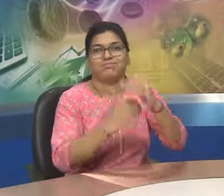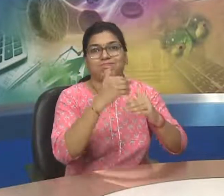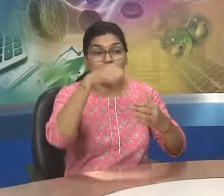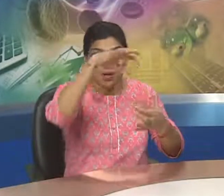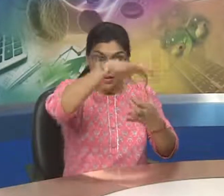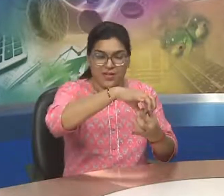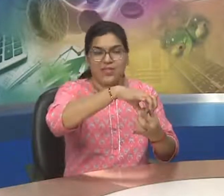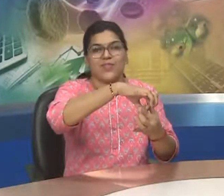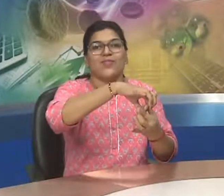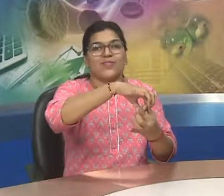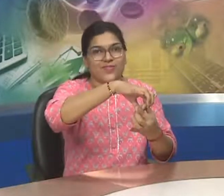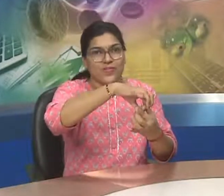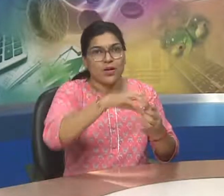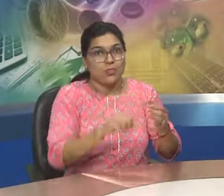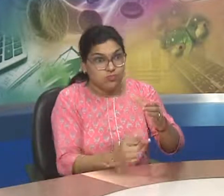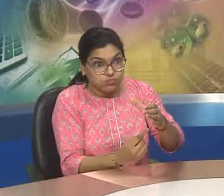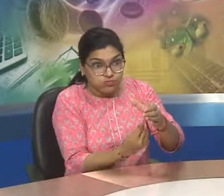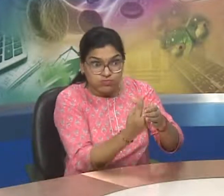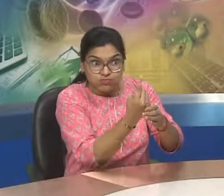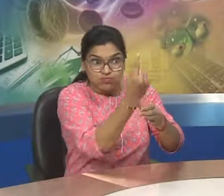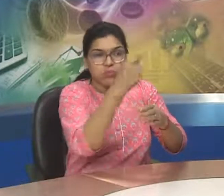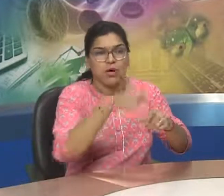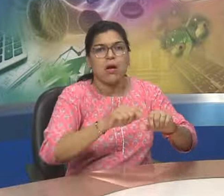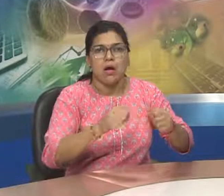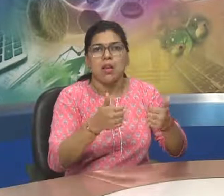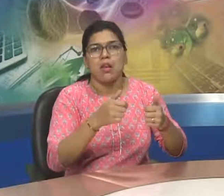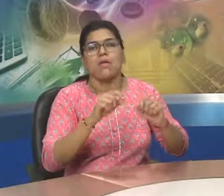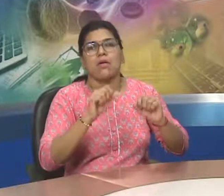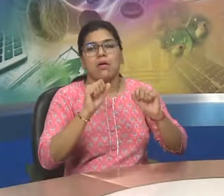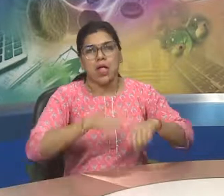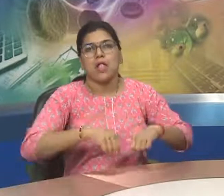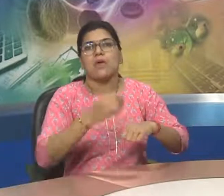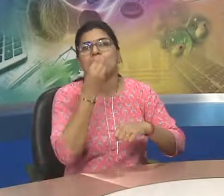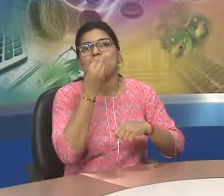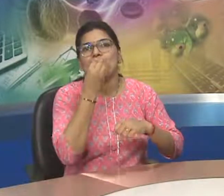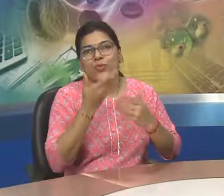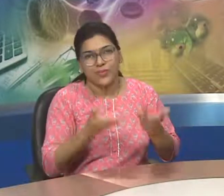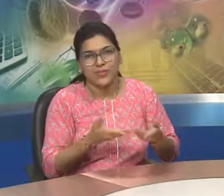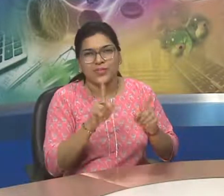other living organisms.